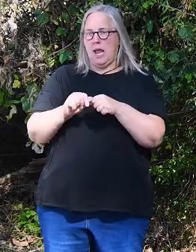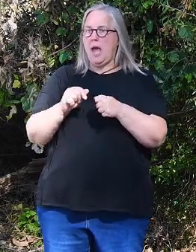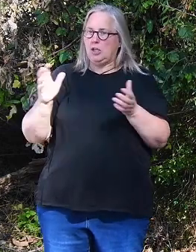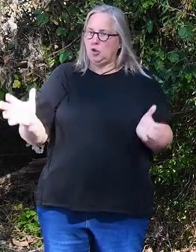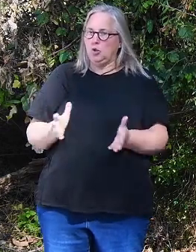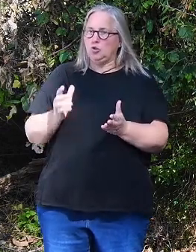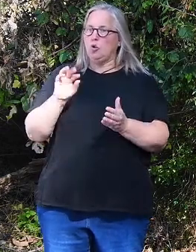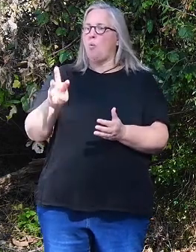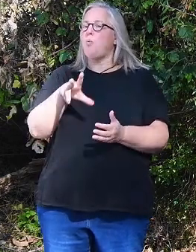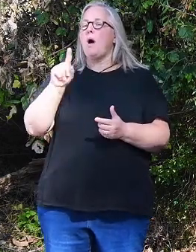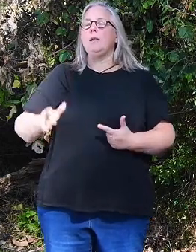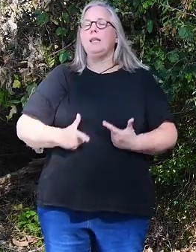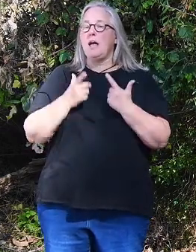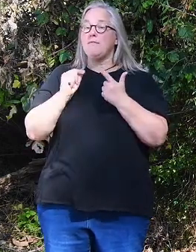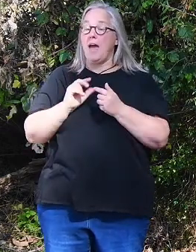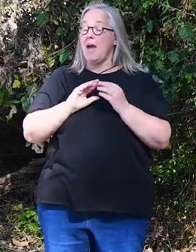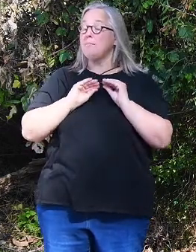trees.